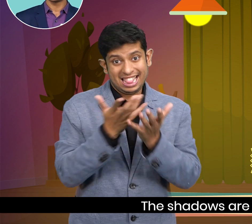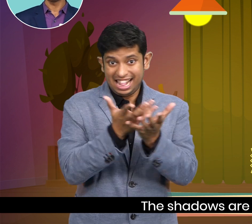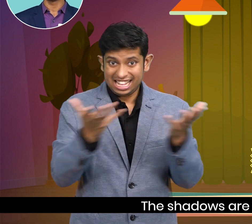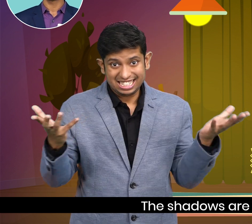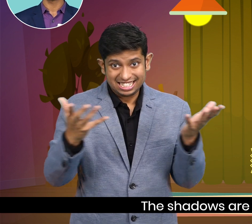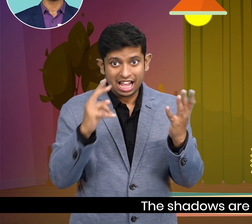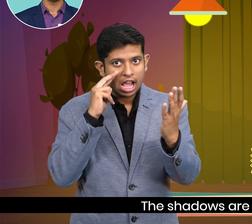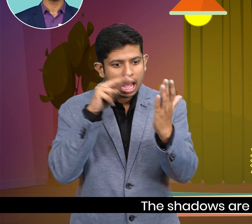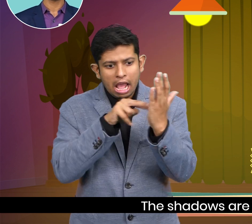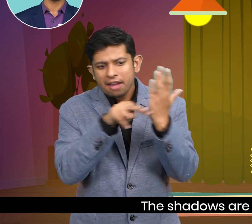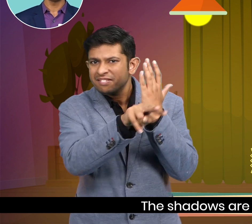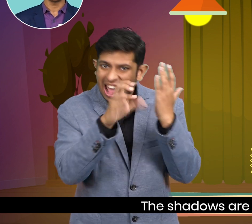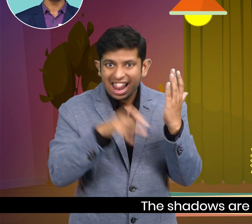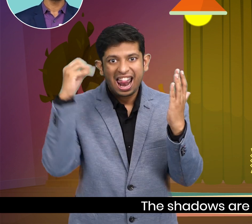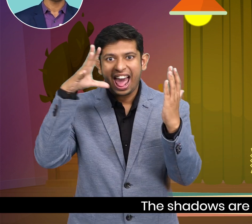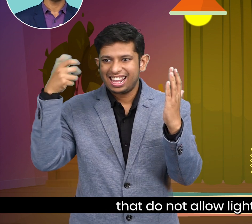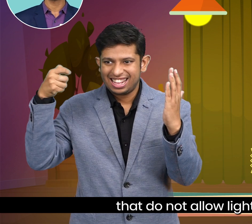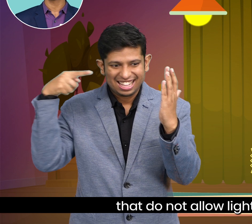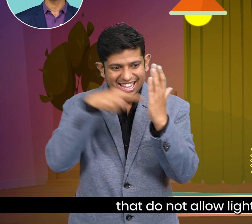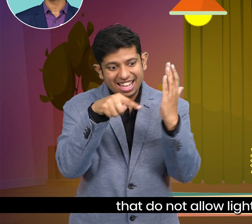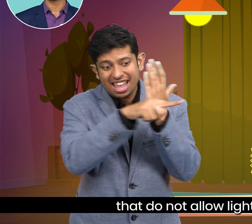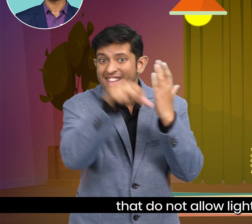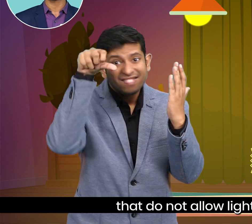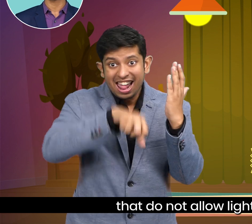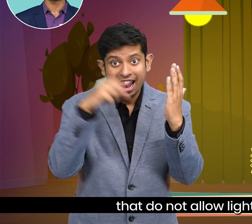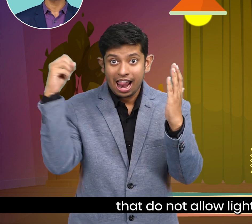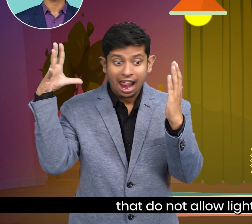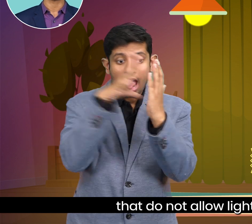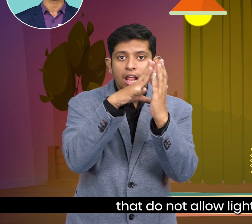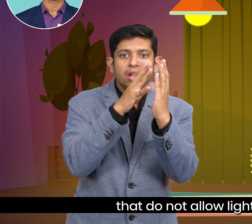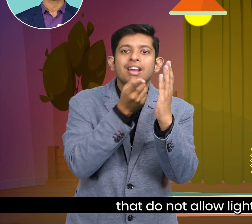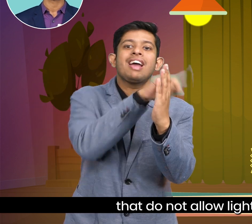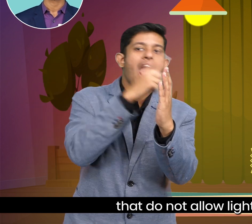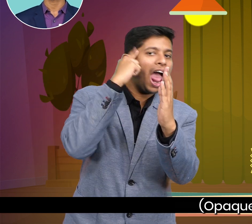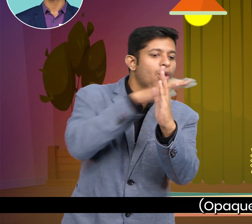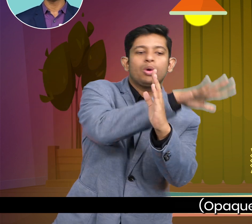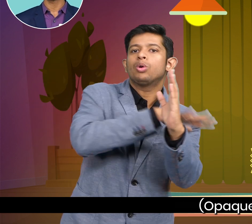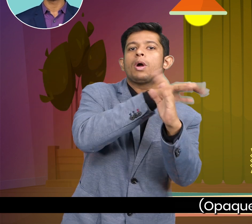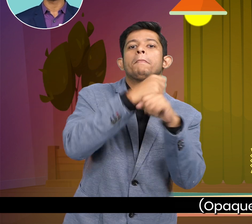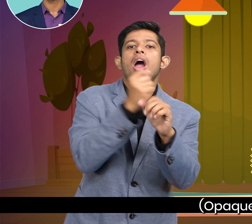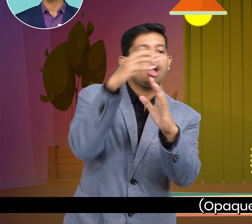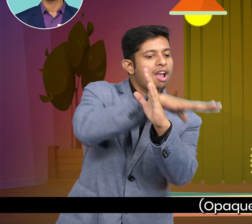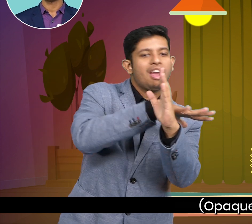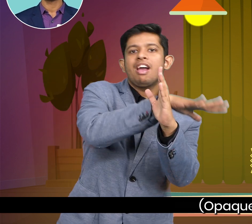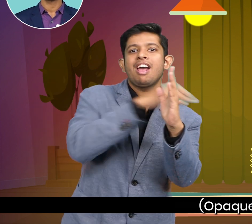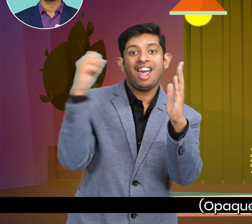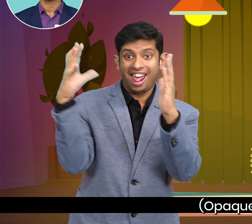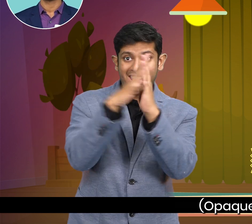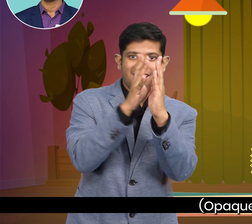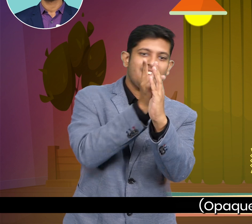The shadows are formed for objects that do not allow light to pass through them, opaque objects.